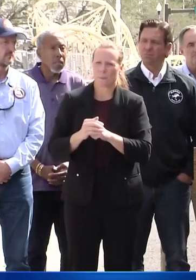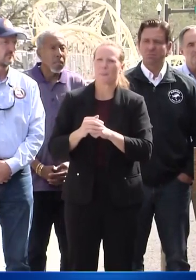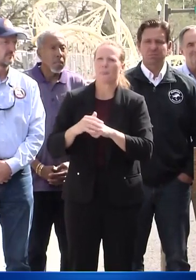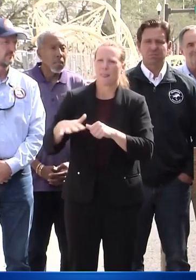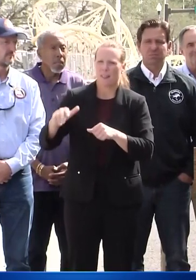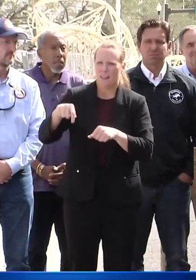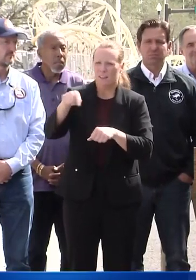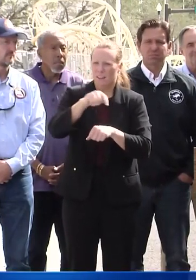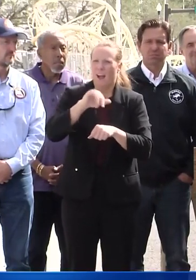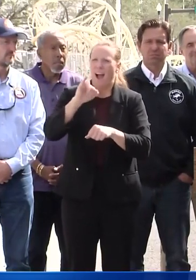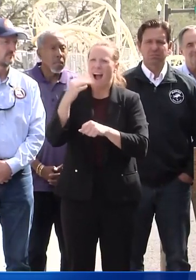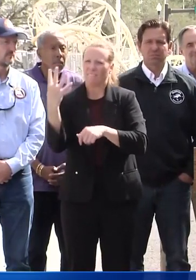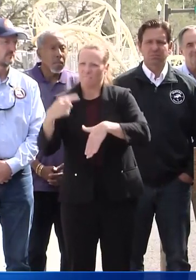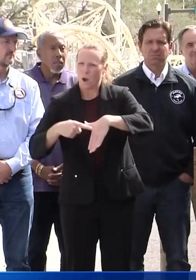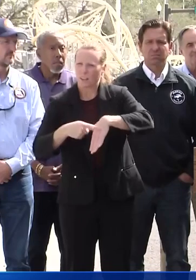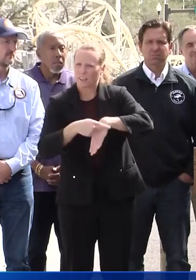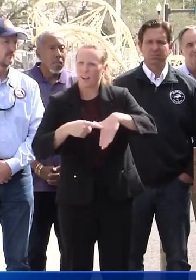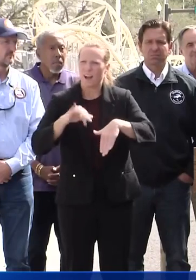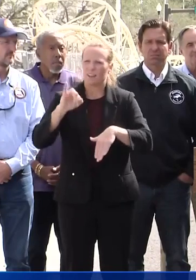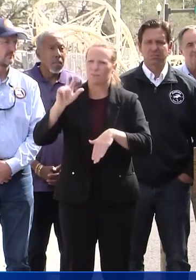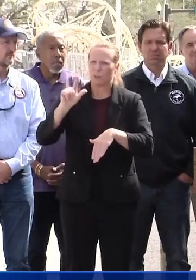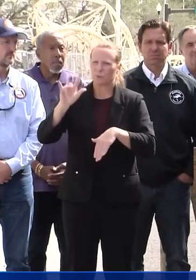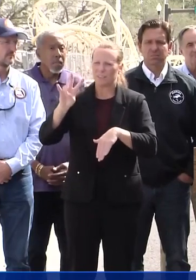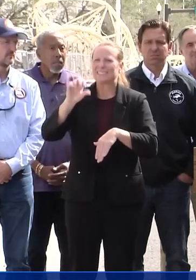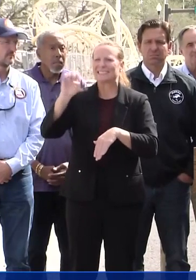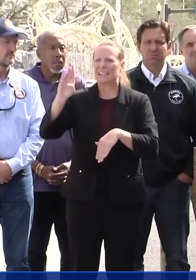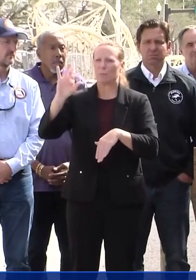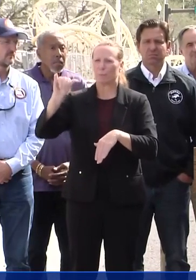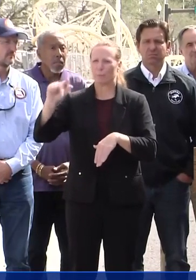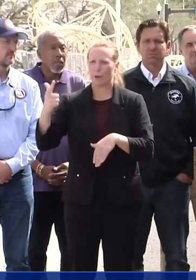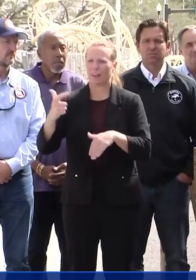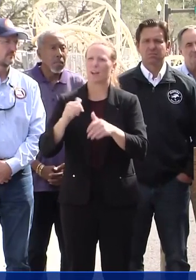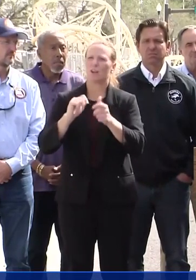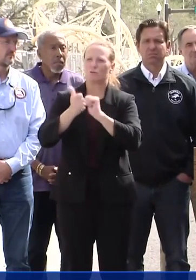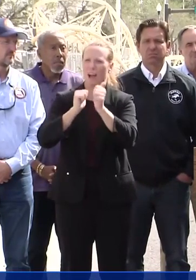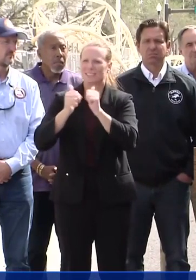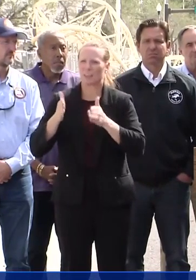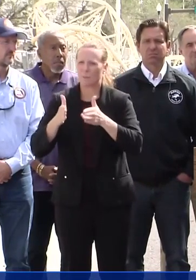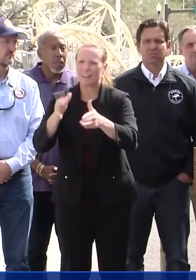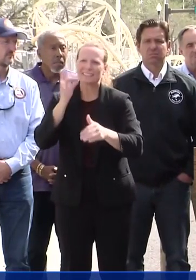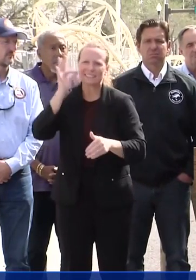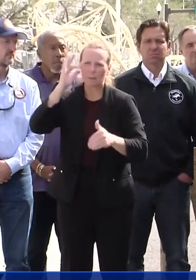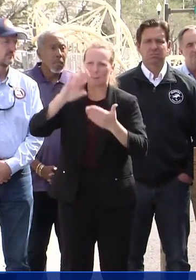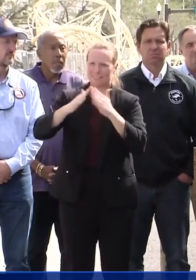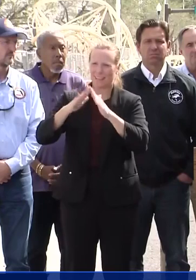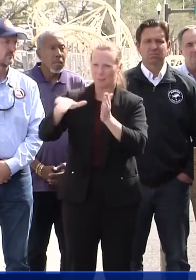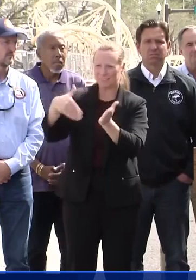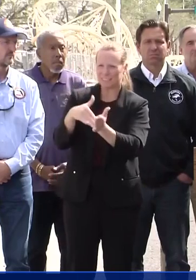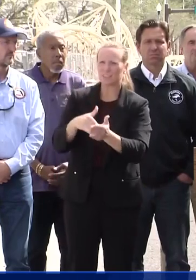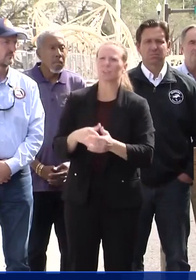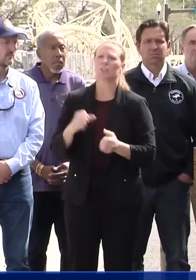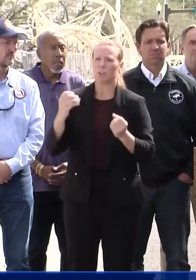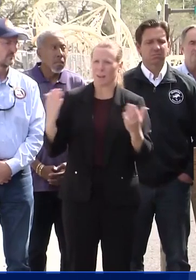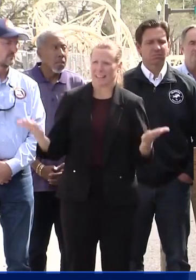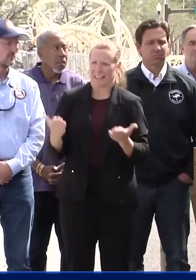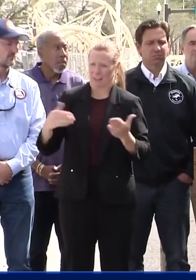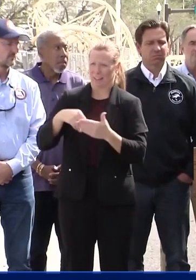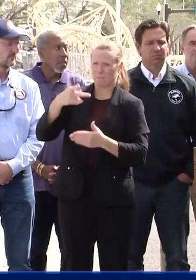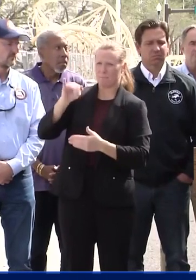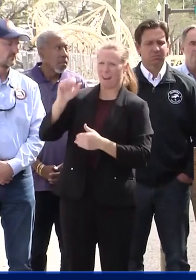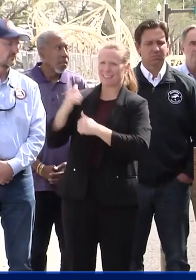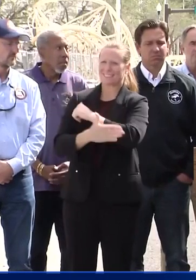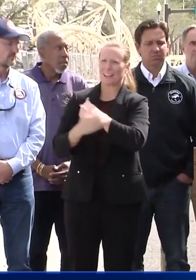the Sebring Raceway, Seminole Town Center as well. So here in Pinellas County, where we all stand,